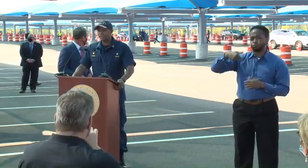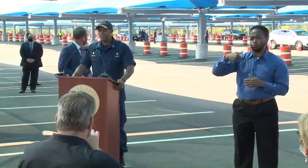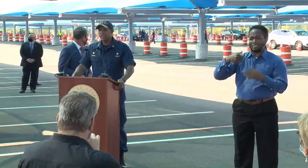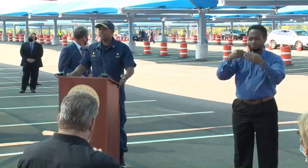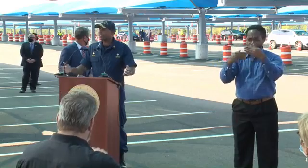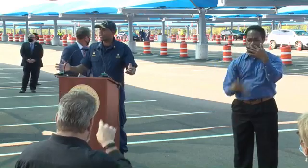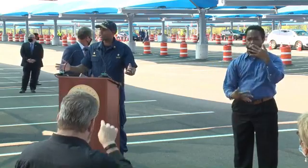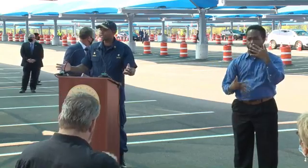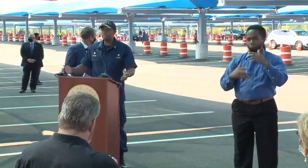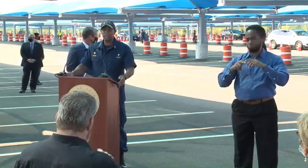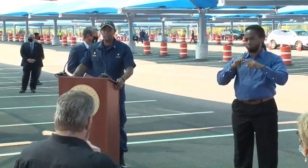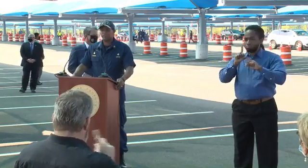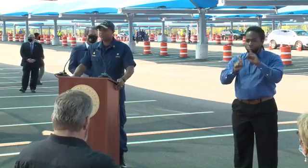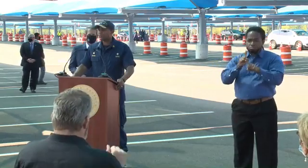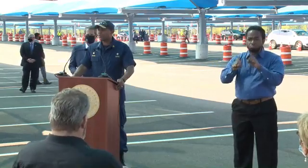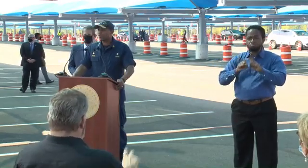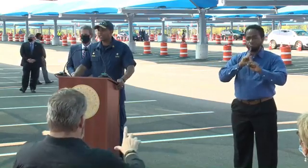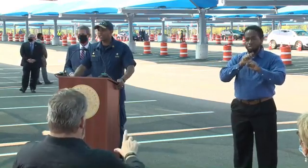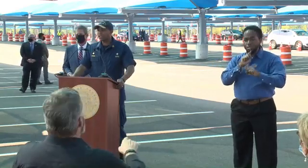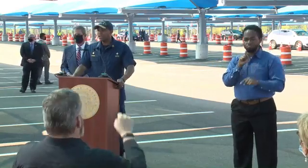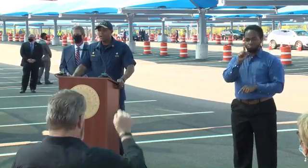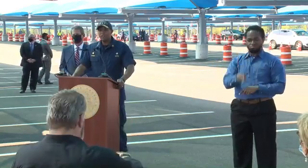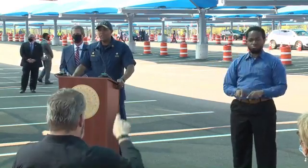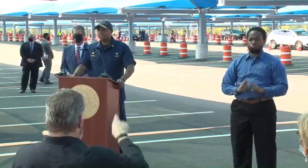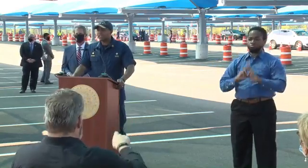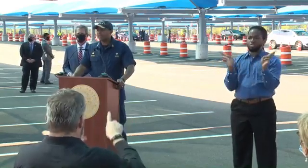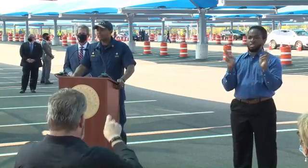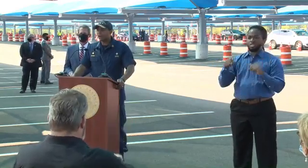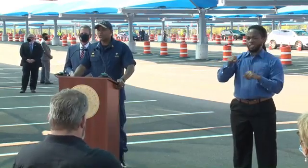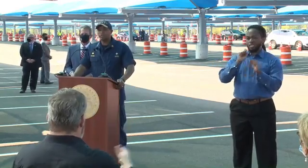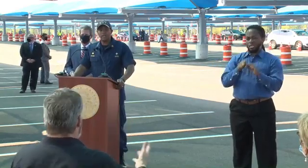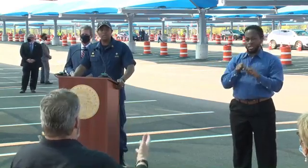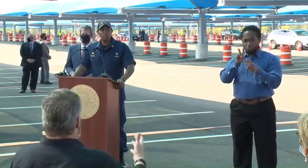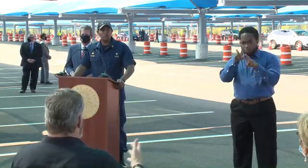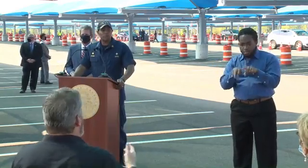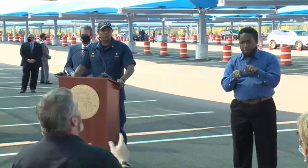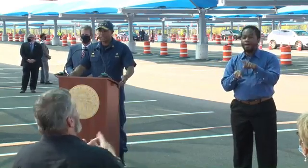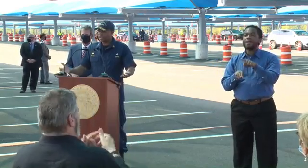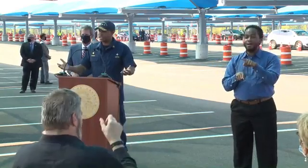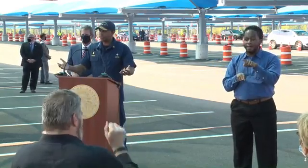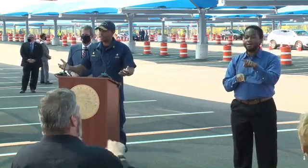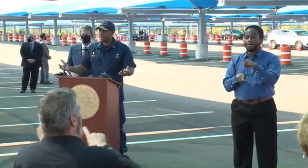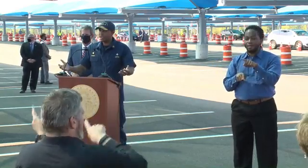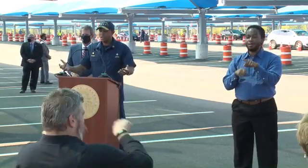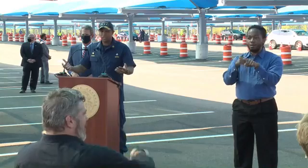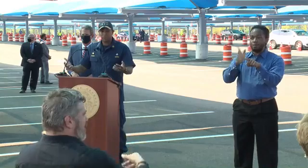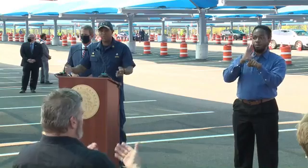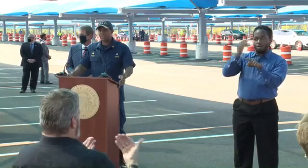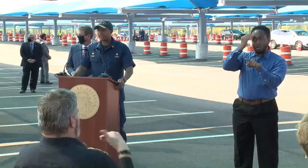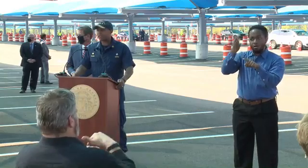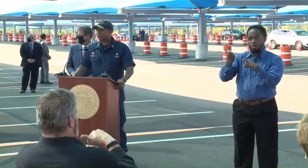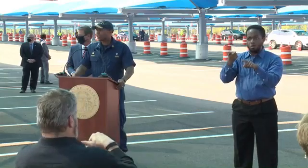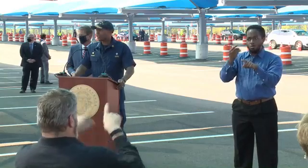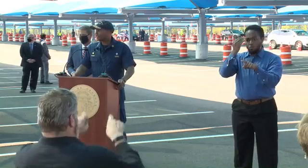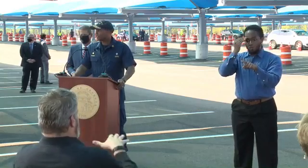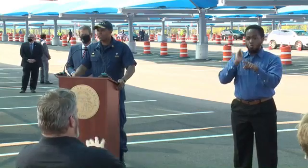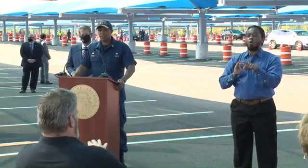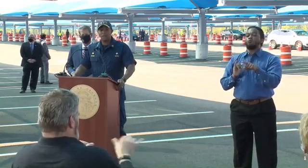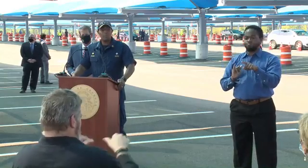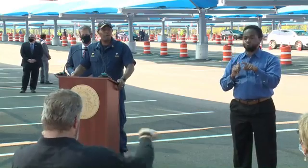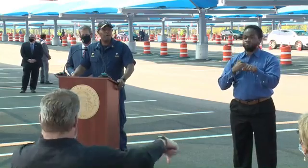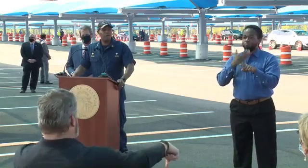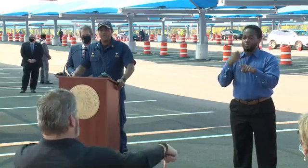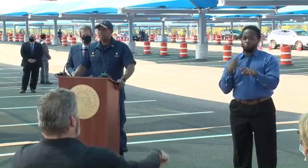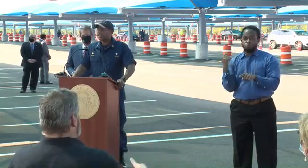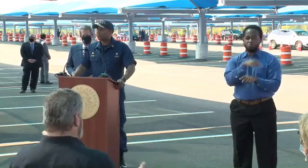at today and get tested easily, quickly. I've been to sites all around the country that are doing testing, and this